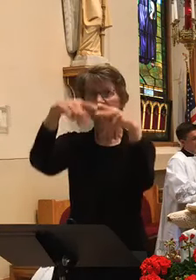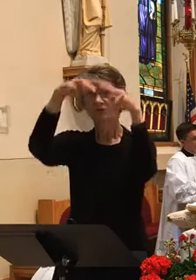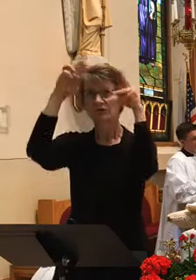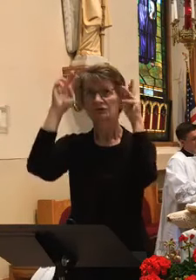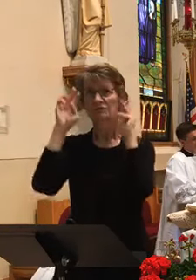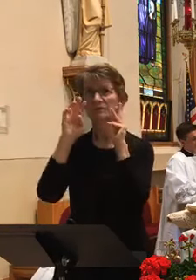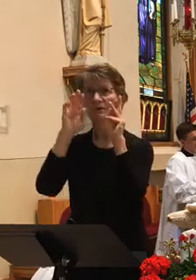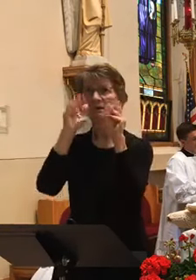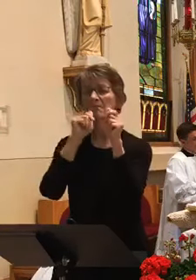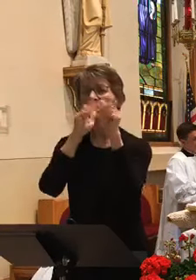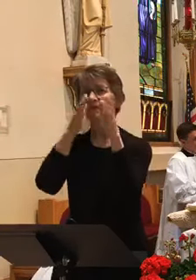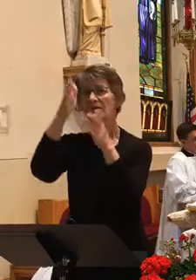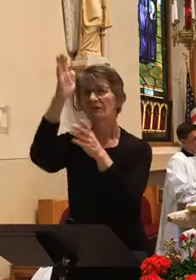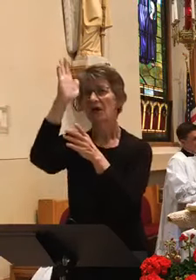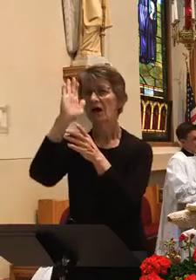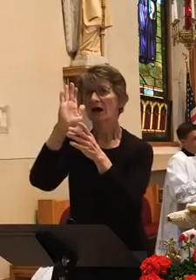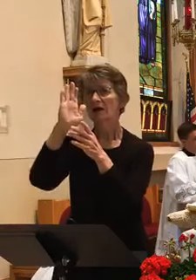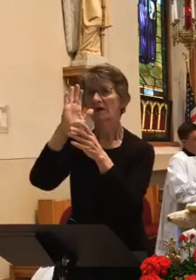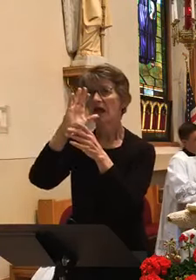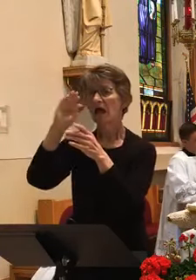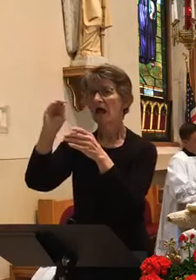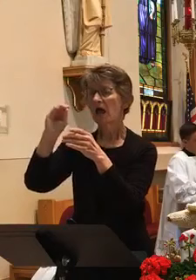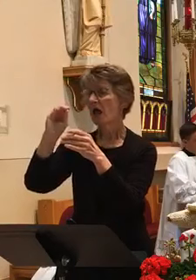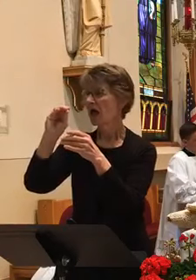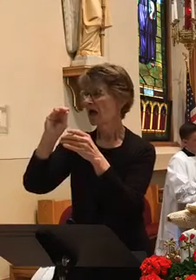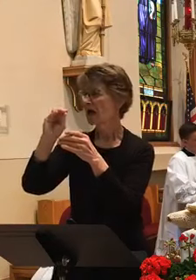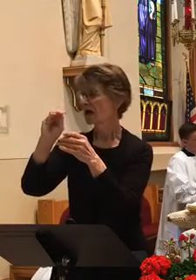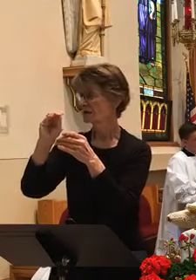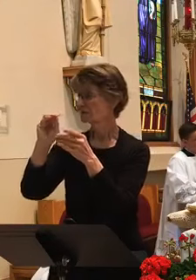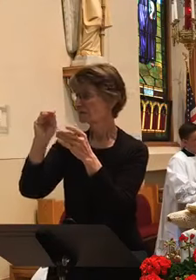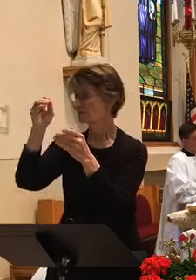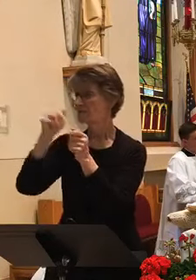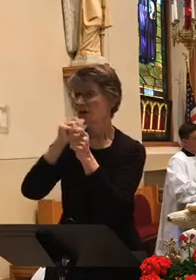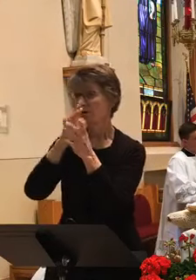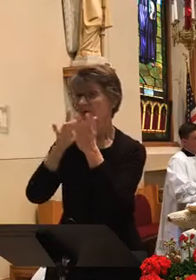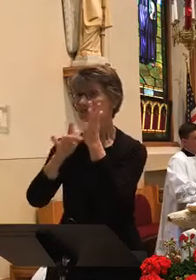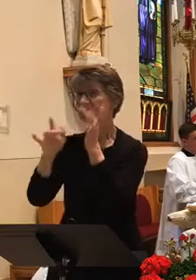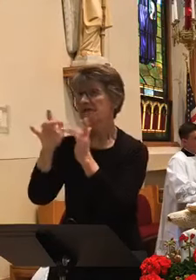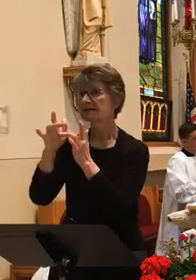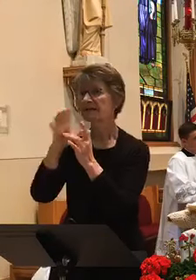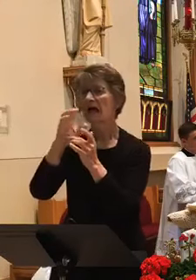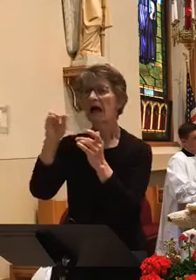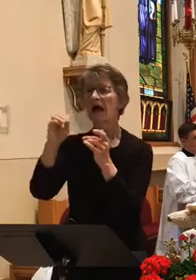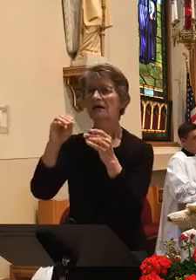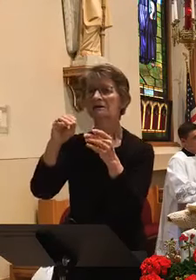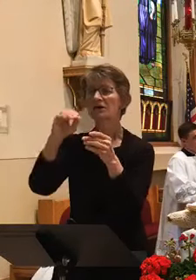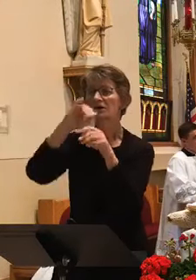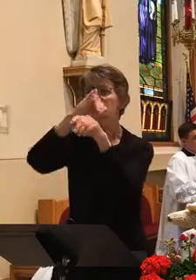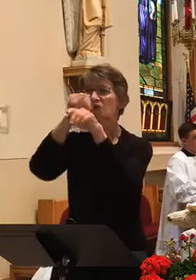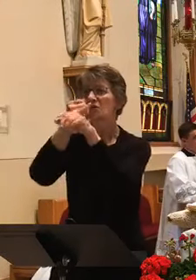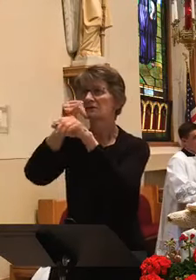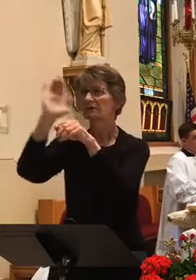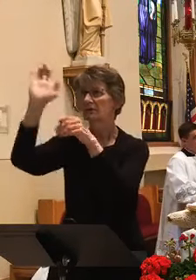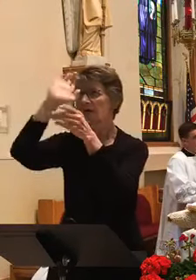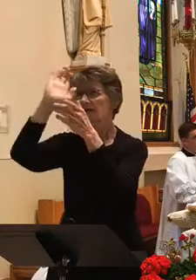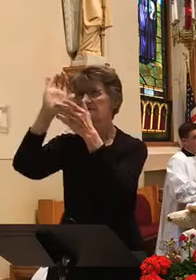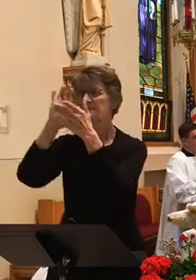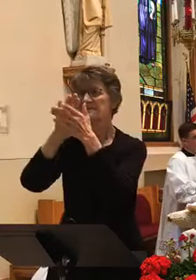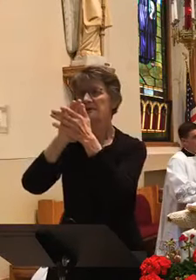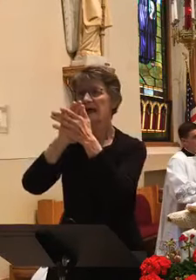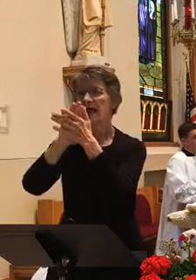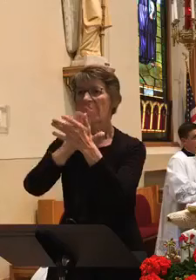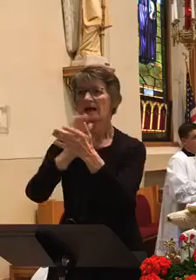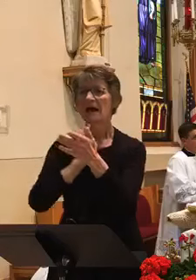Mary, Mother of God and of our Lord Jesus Christ, and Blessed Joseph, her spouse, and our holy patron